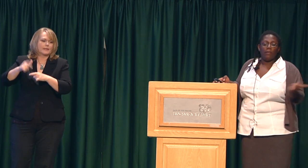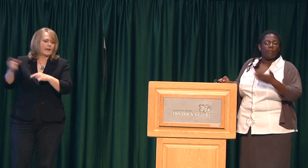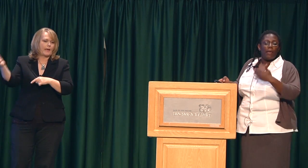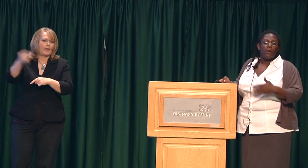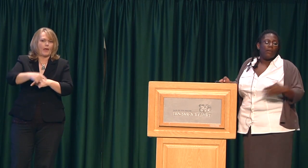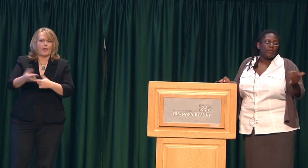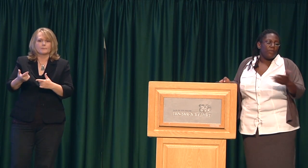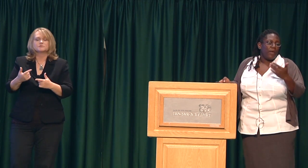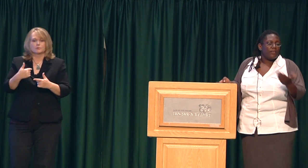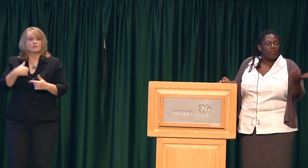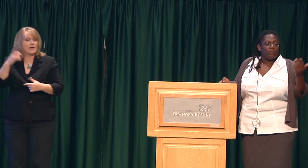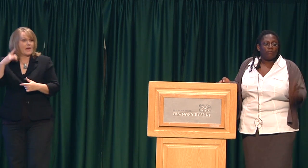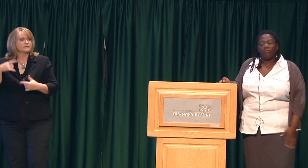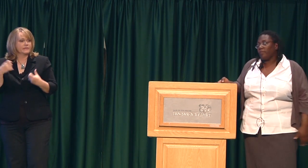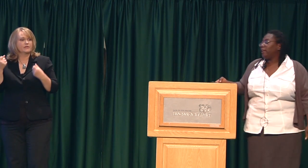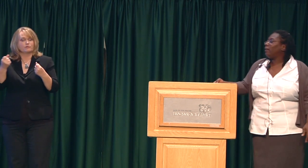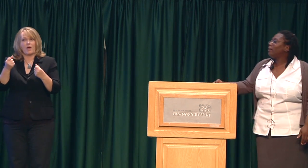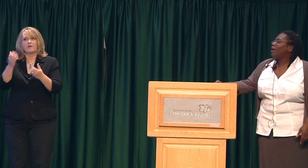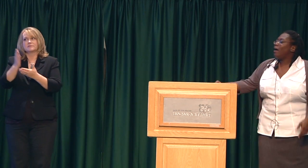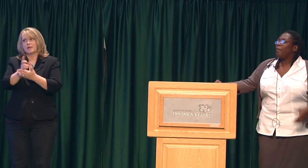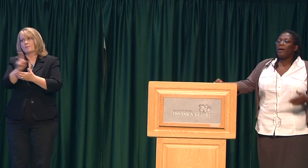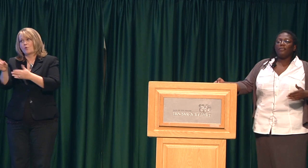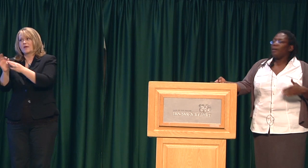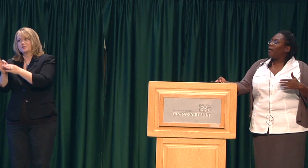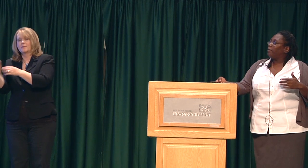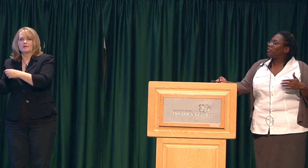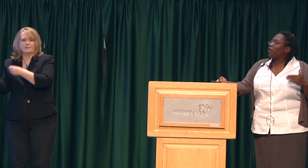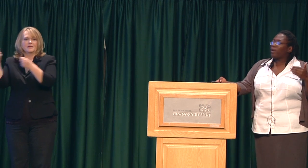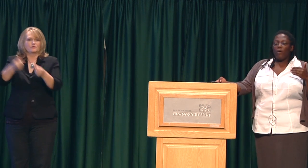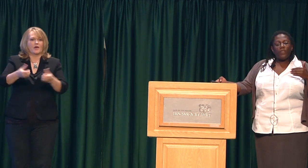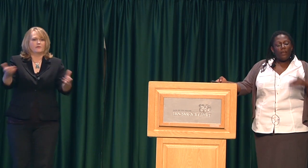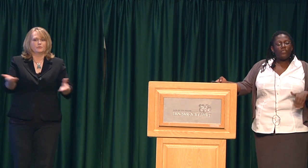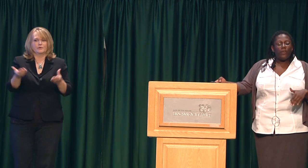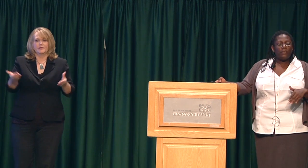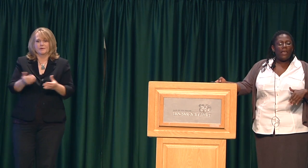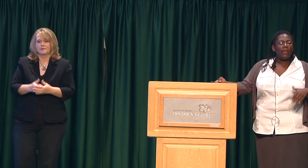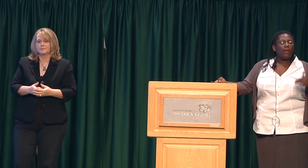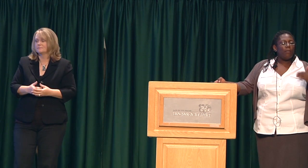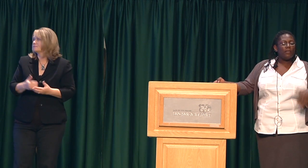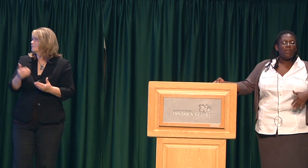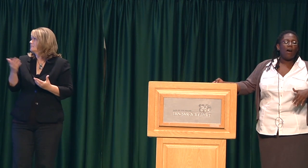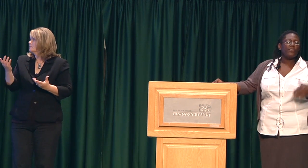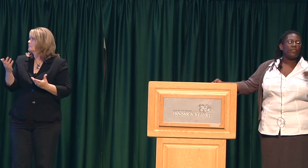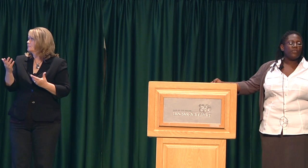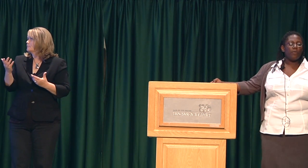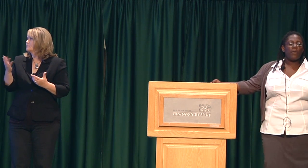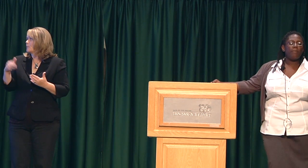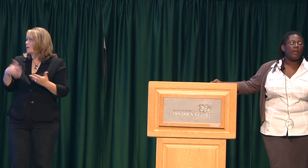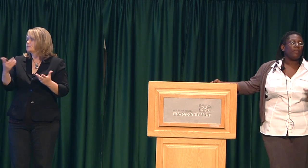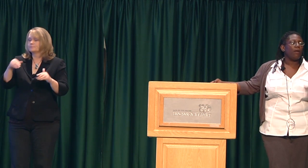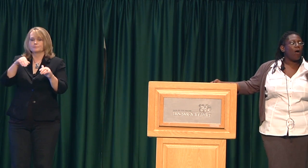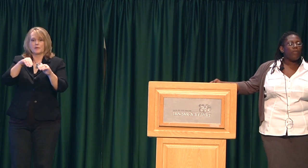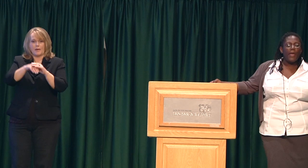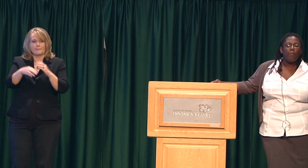appointment and then came on here, it was on the way, so I did it. But, so we go with the initial intake and coming into the office, the interpreter